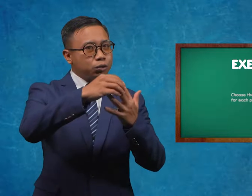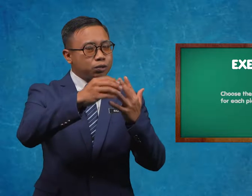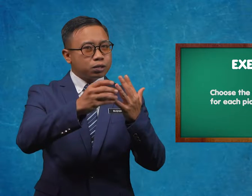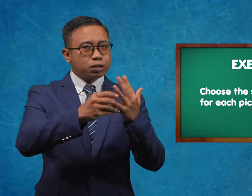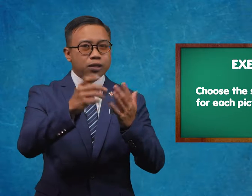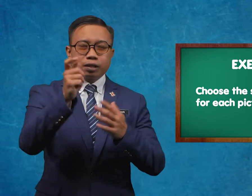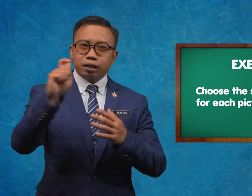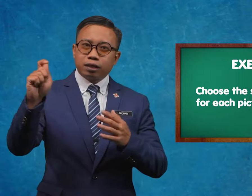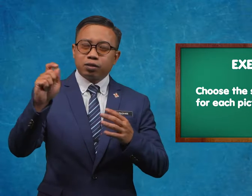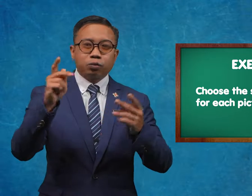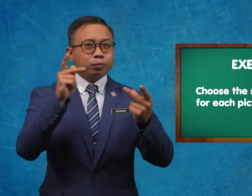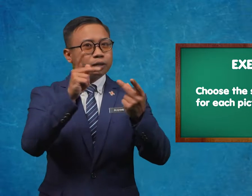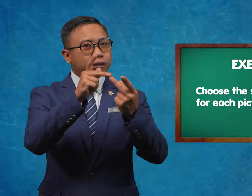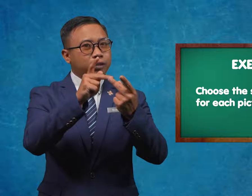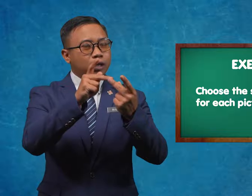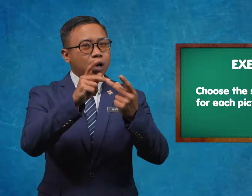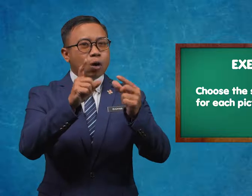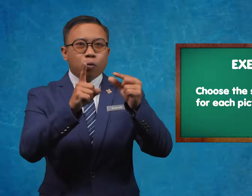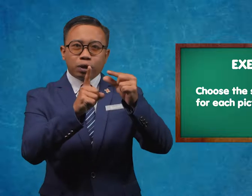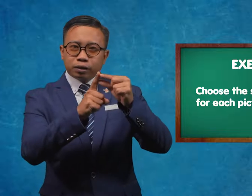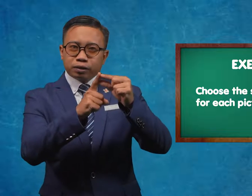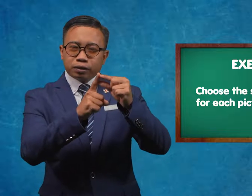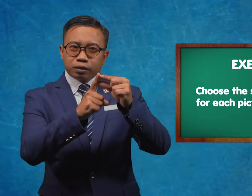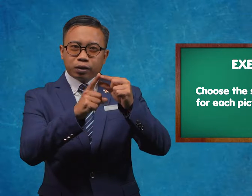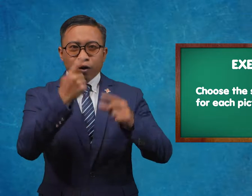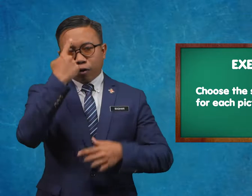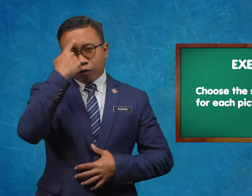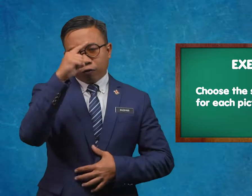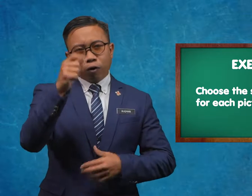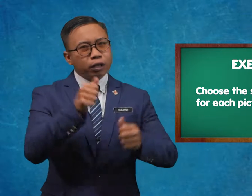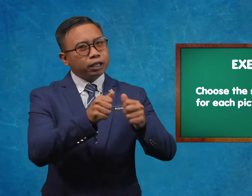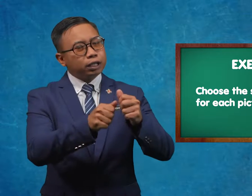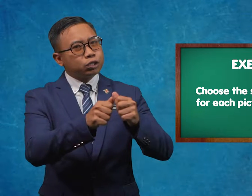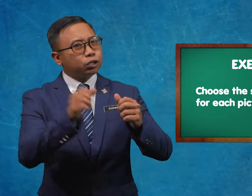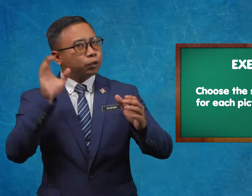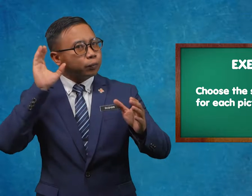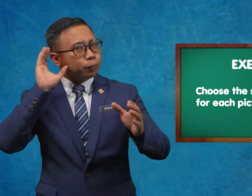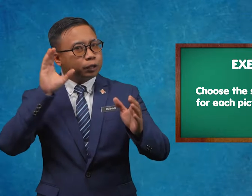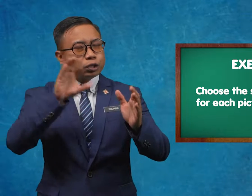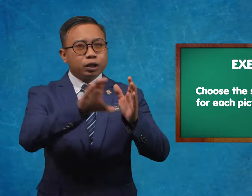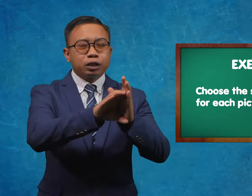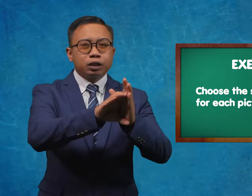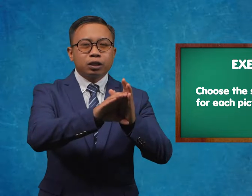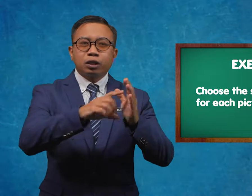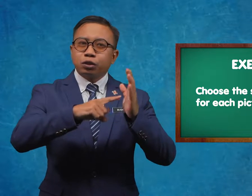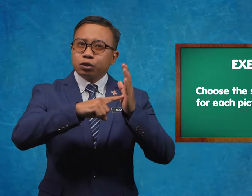Choose the suitable word for each picture